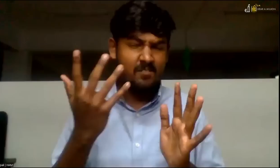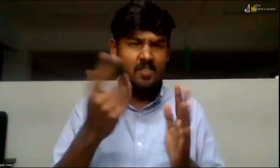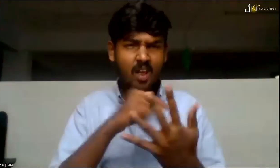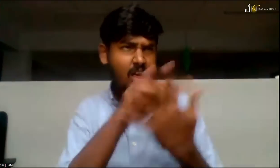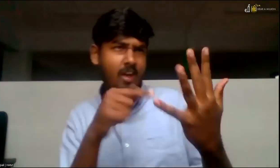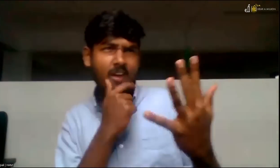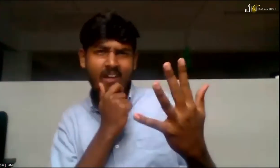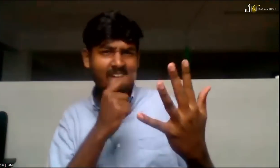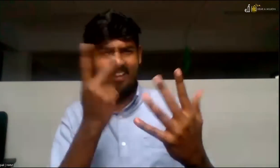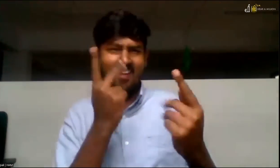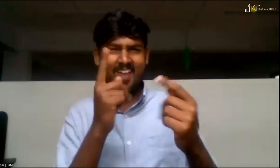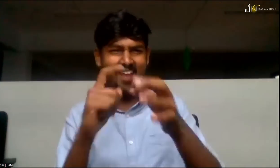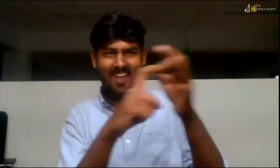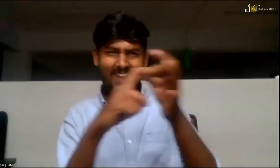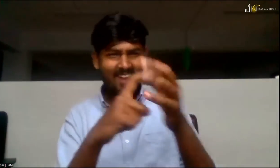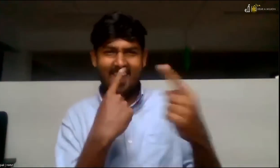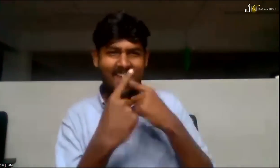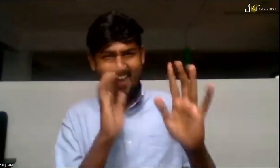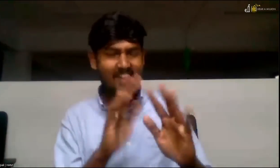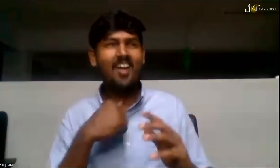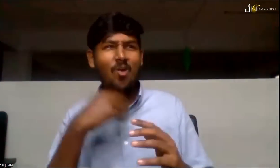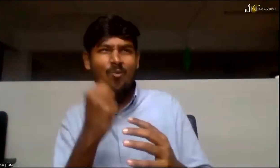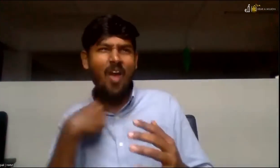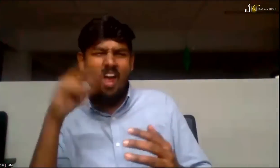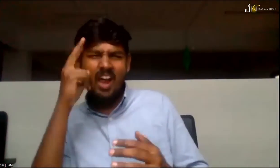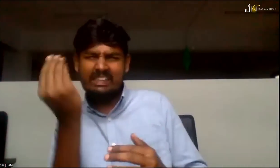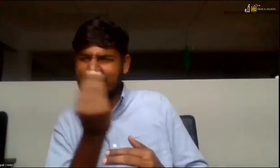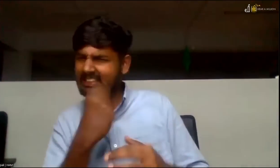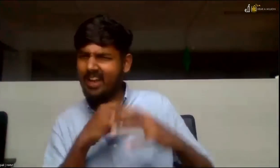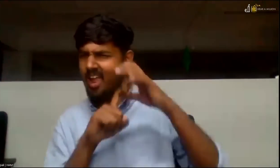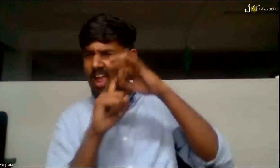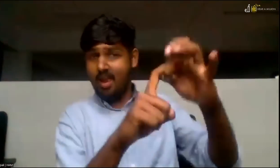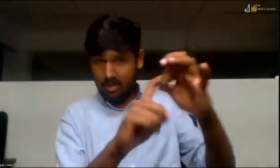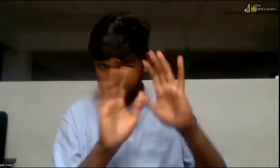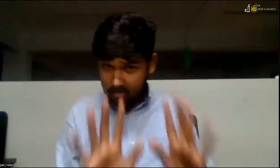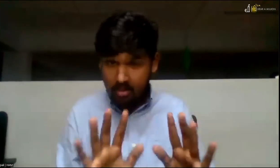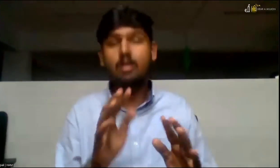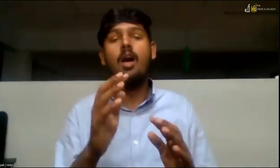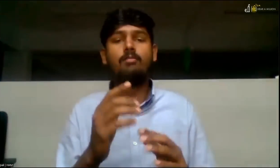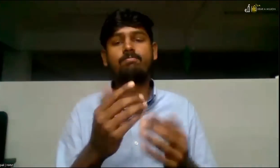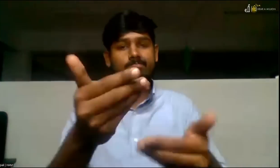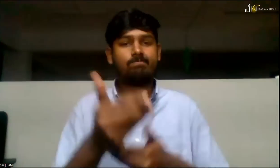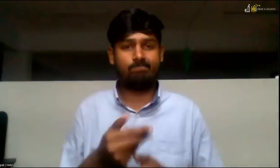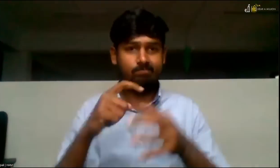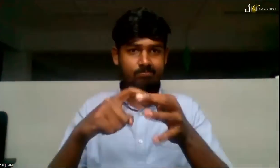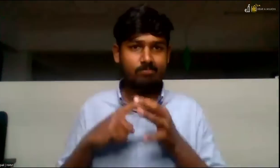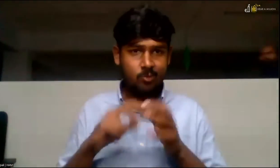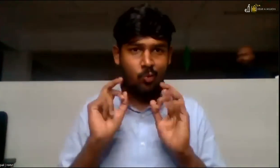invite anyone for the panelists, but yes, I wanted to just invite few people for some question answer